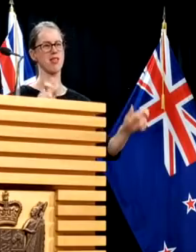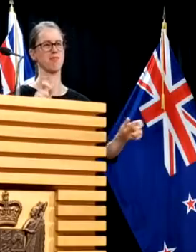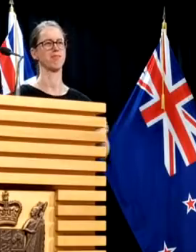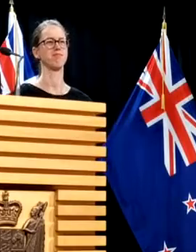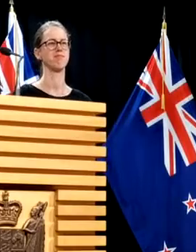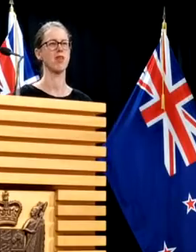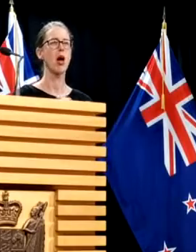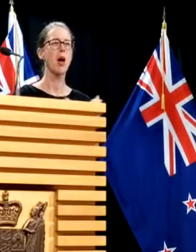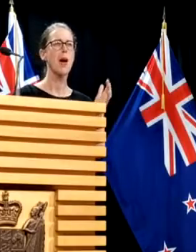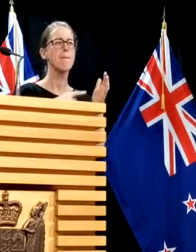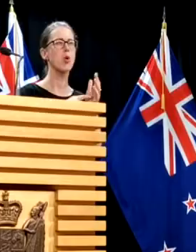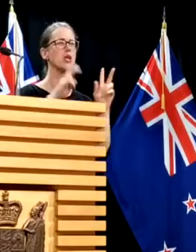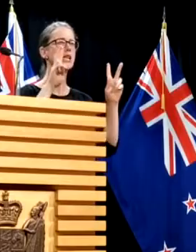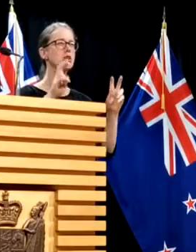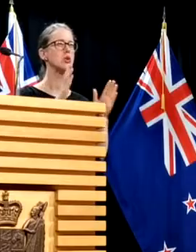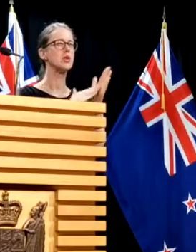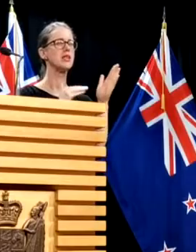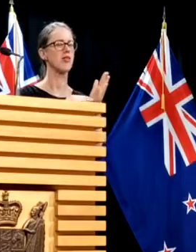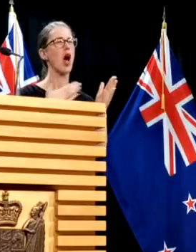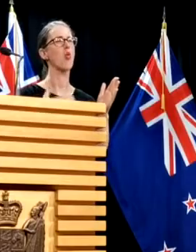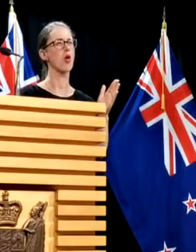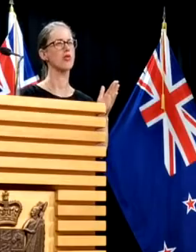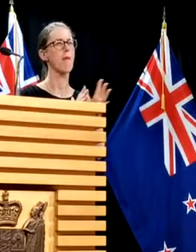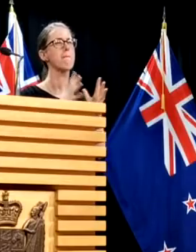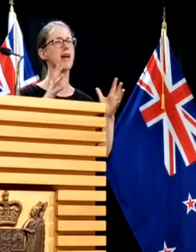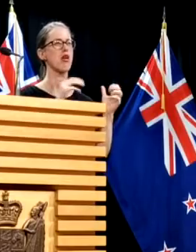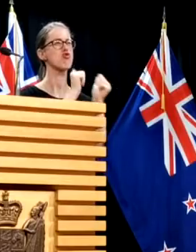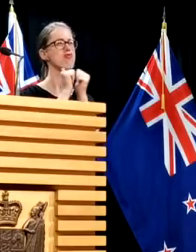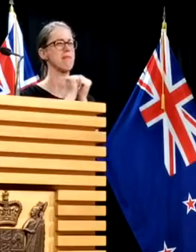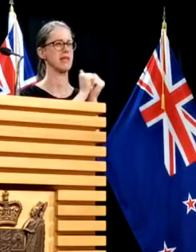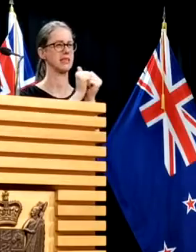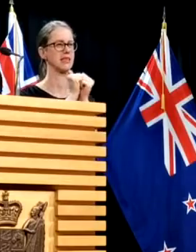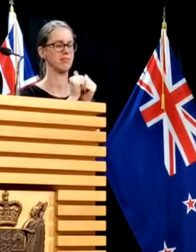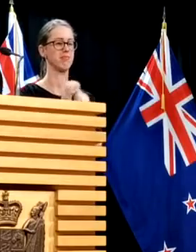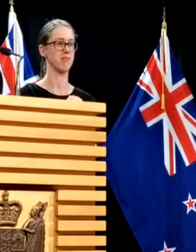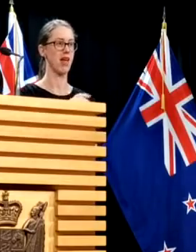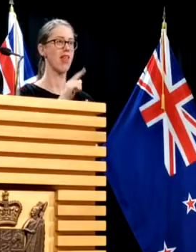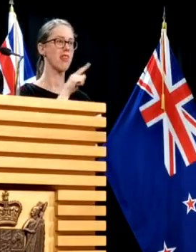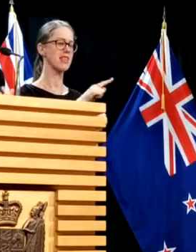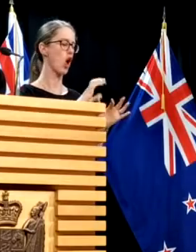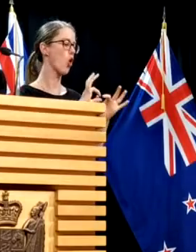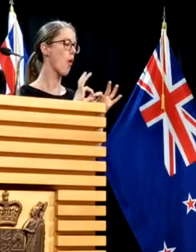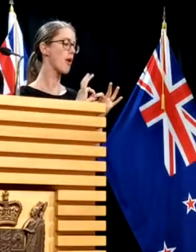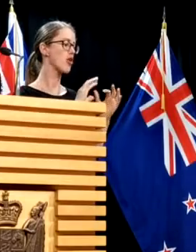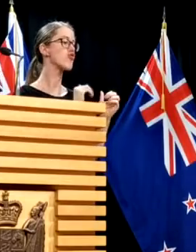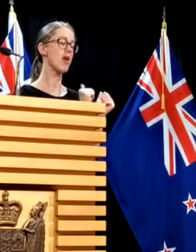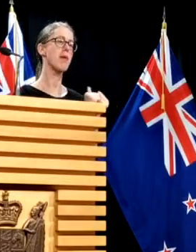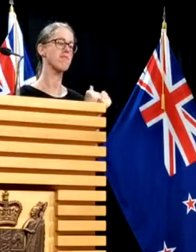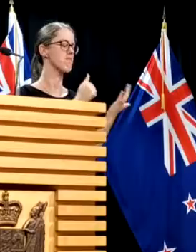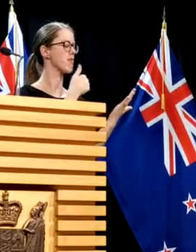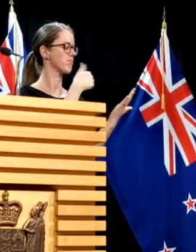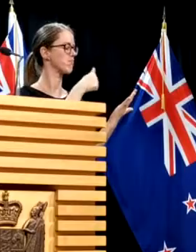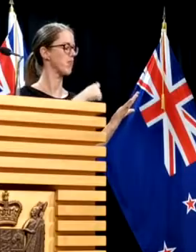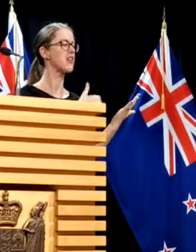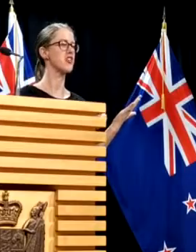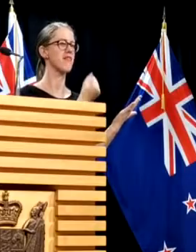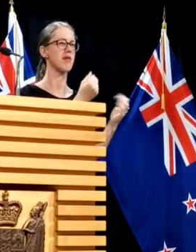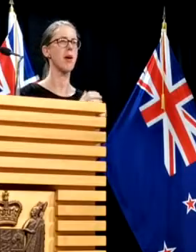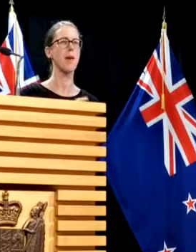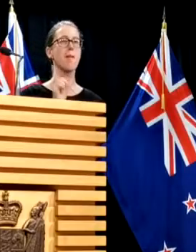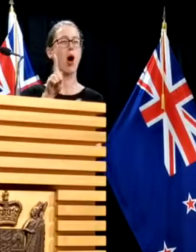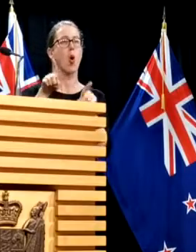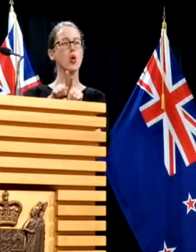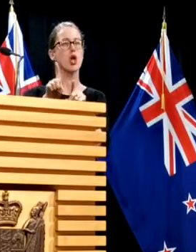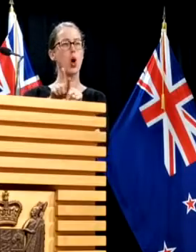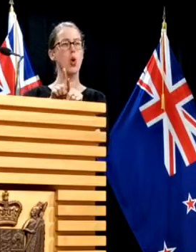consensus on key issues as possible. This agreement does that, while honouring the mandate provided